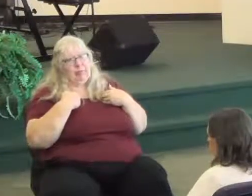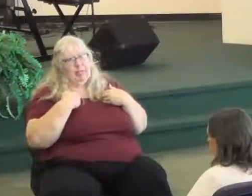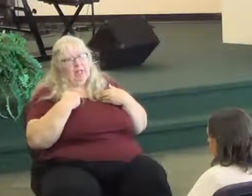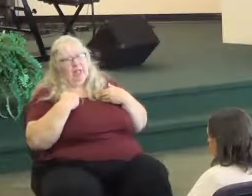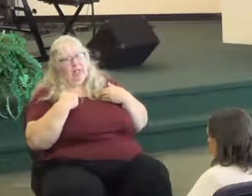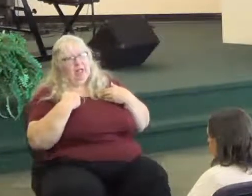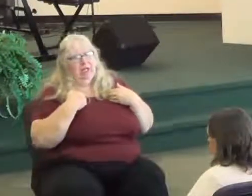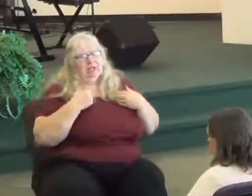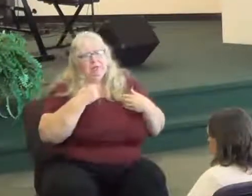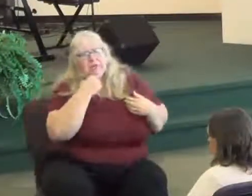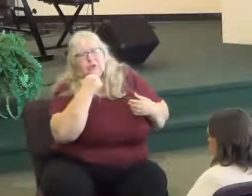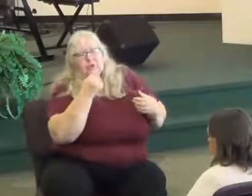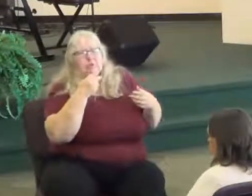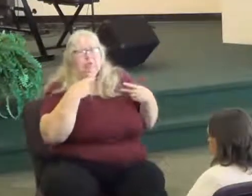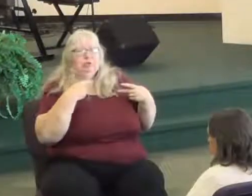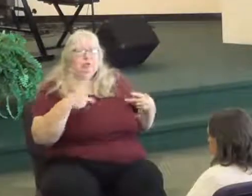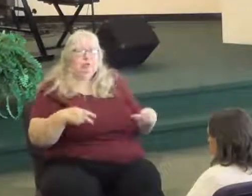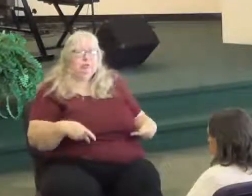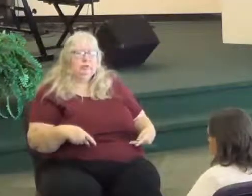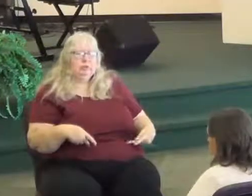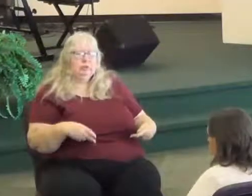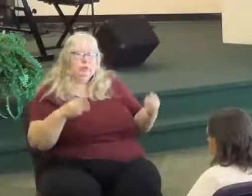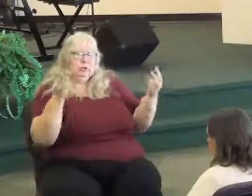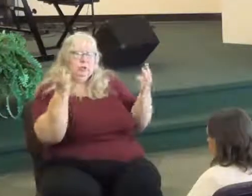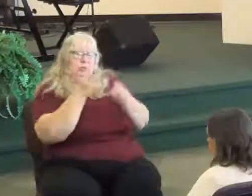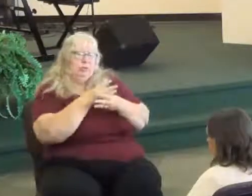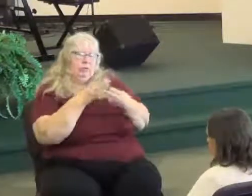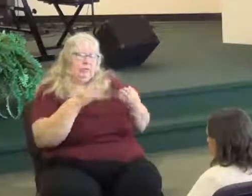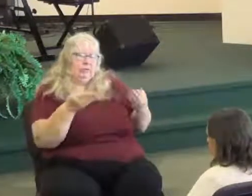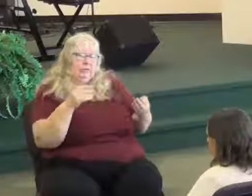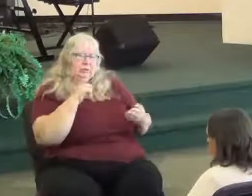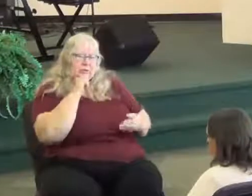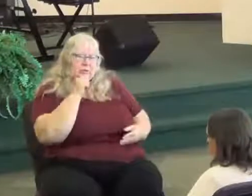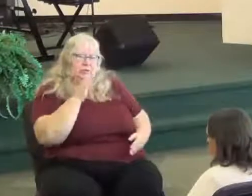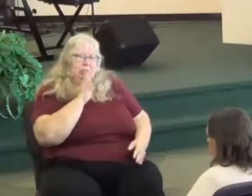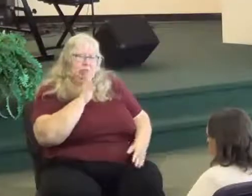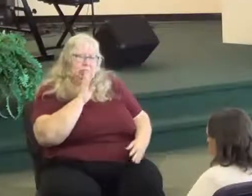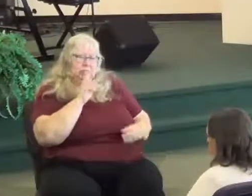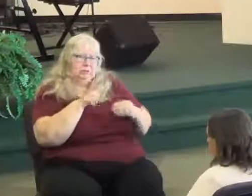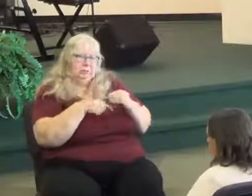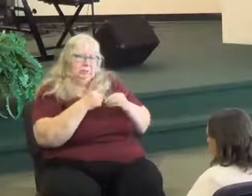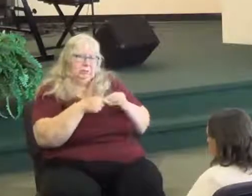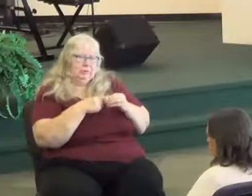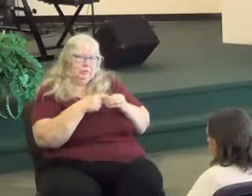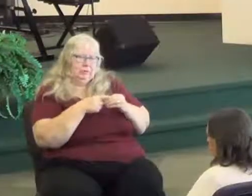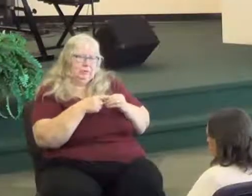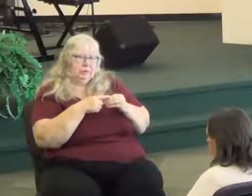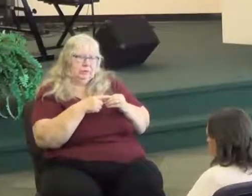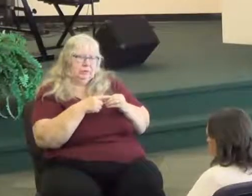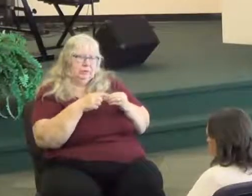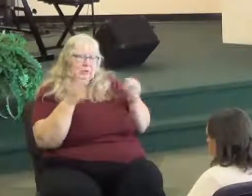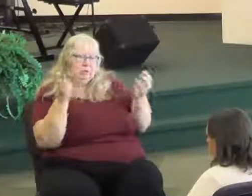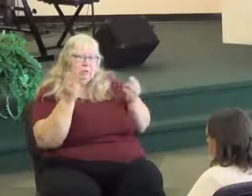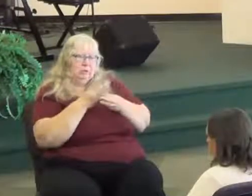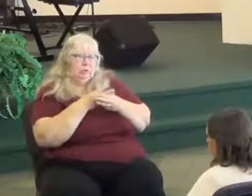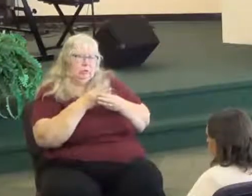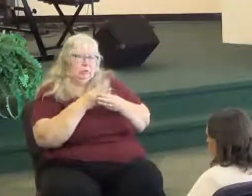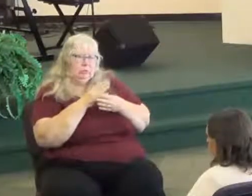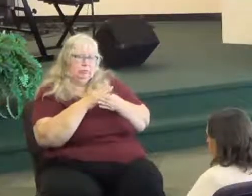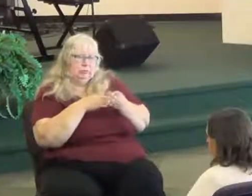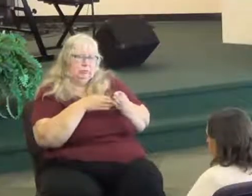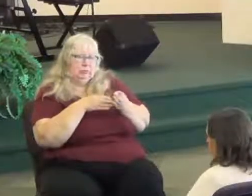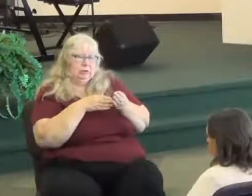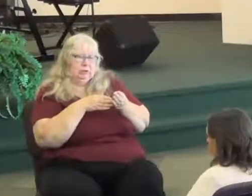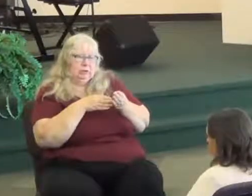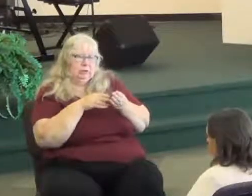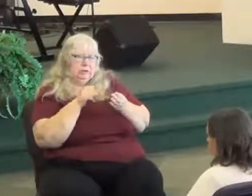physical ailments of the disease. The worst part of it we haven't even talked about yet. The worst part of the disease, if you were, all